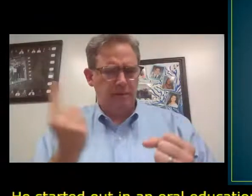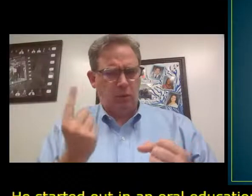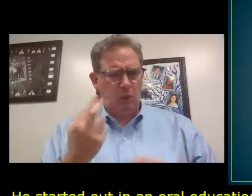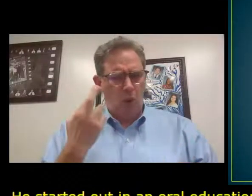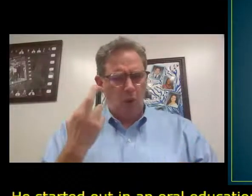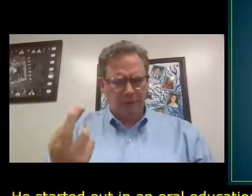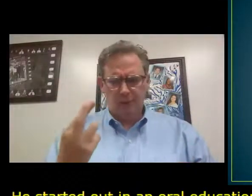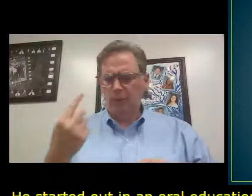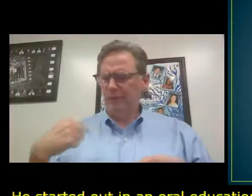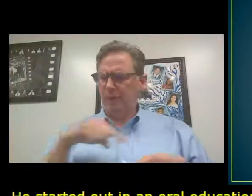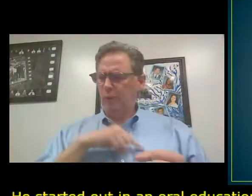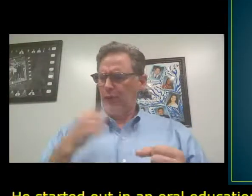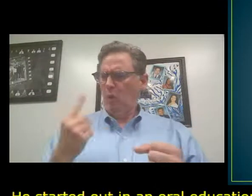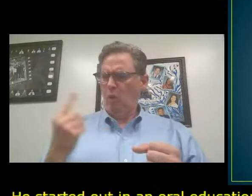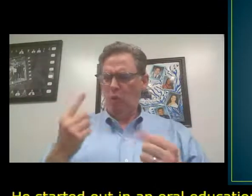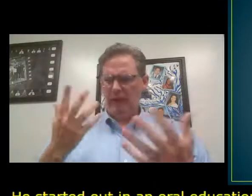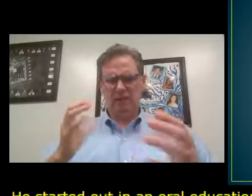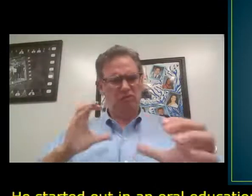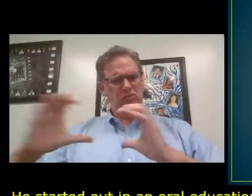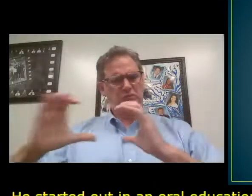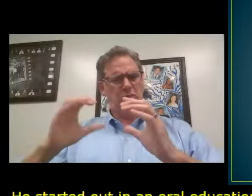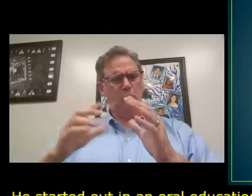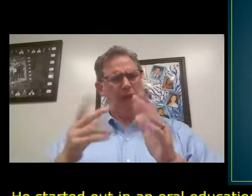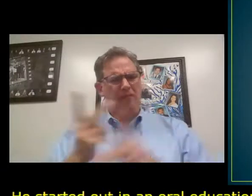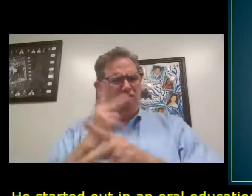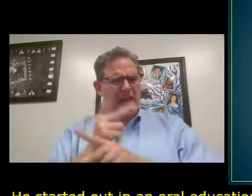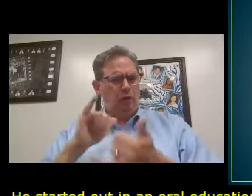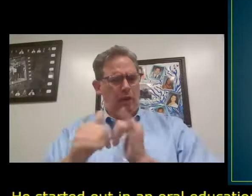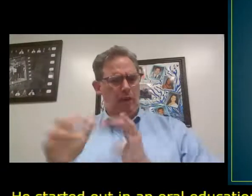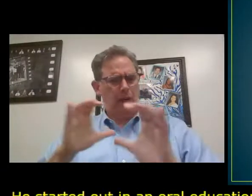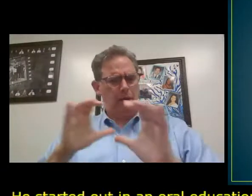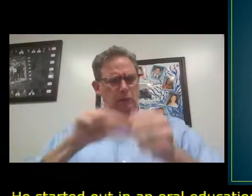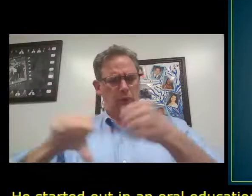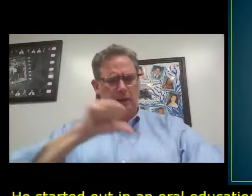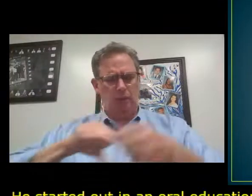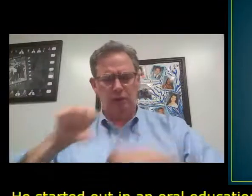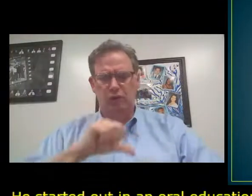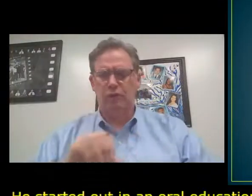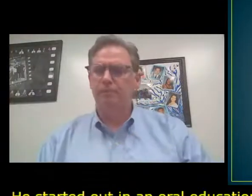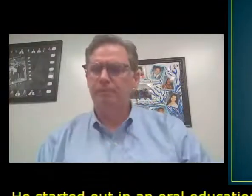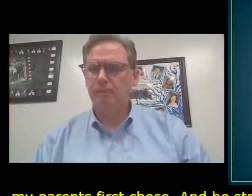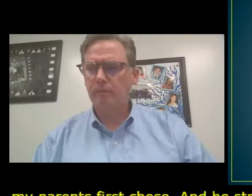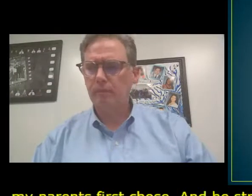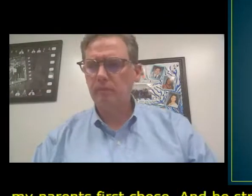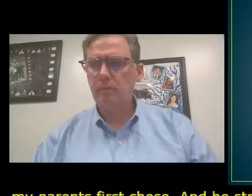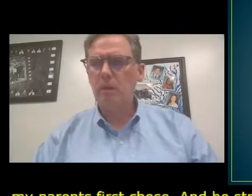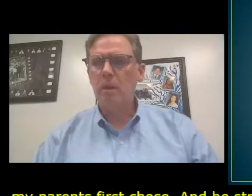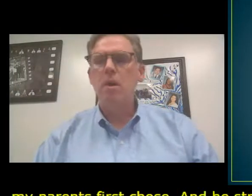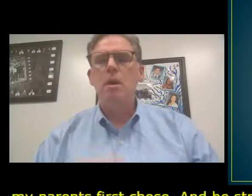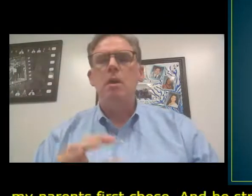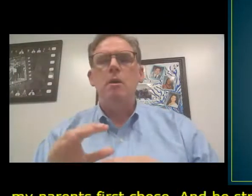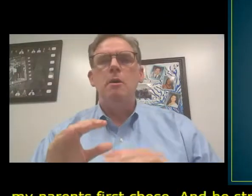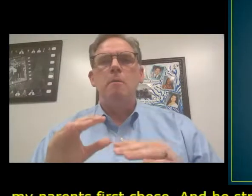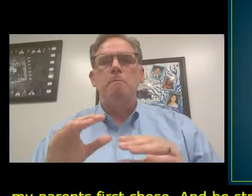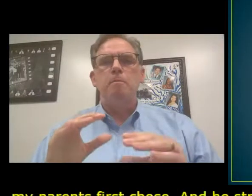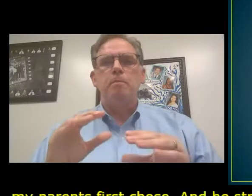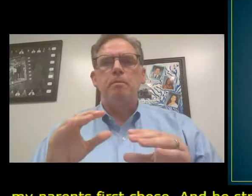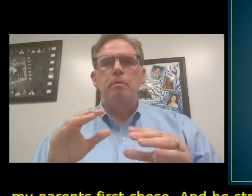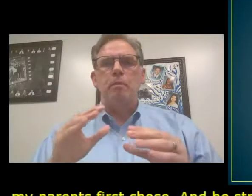My brother and I developed our own home sign. We were always close, so we always figured out a way to communicate with each